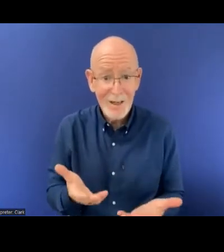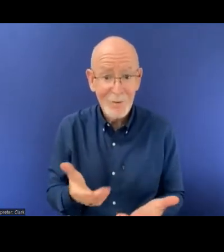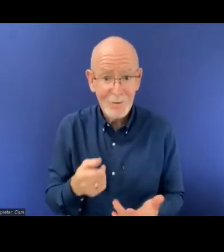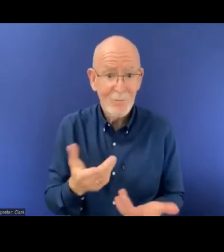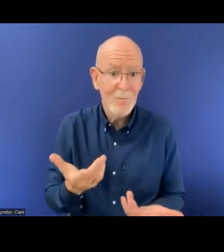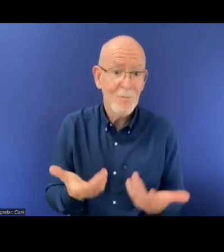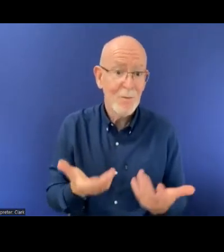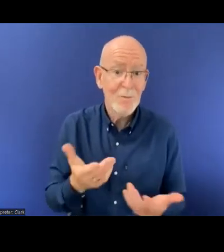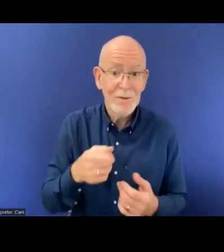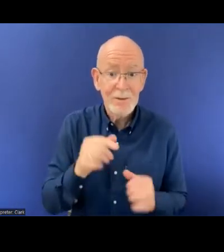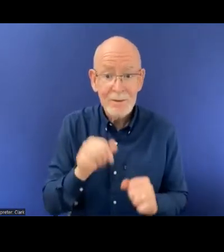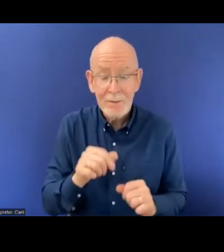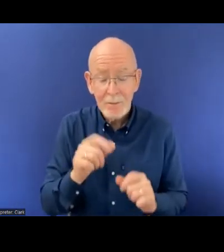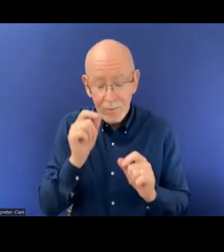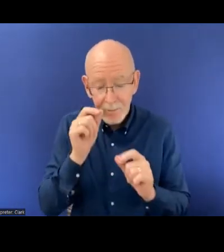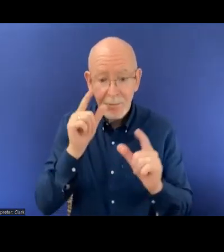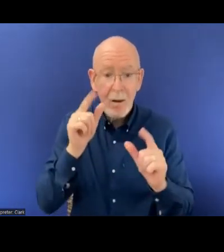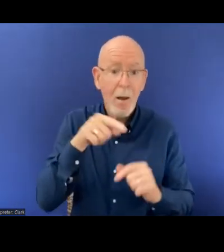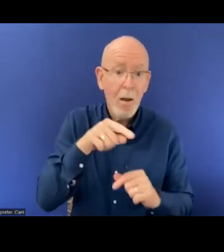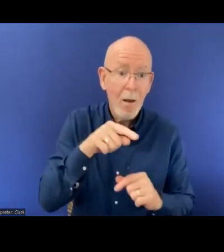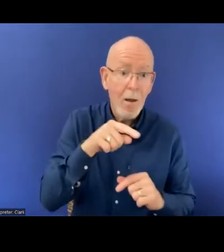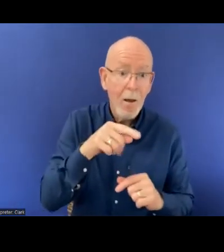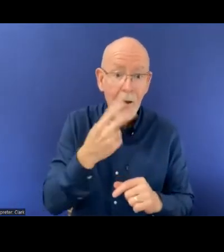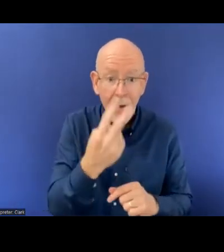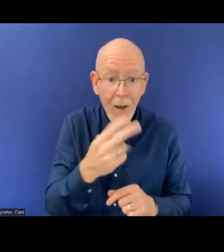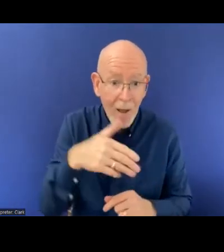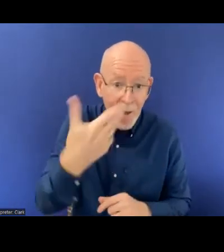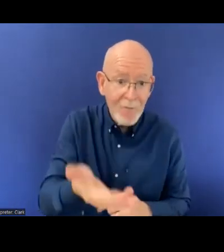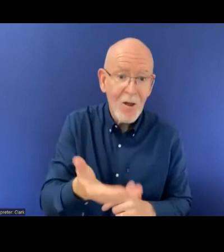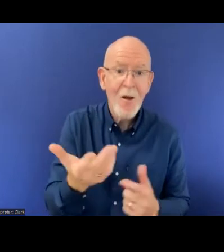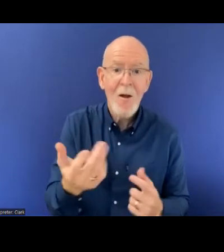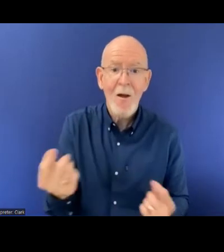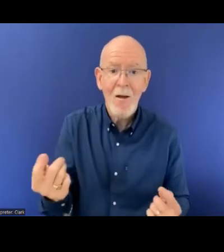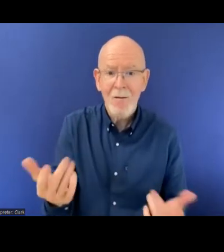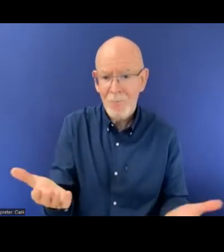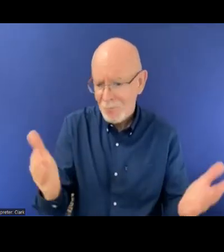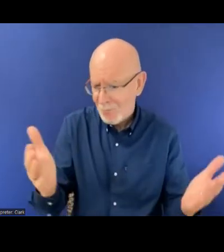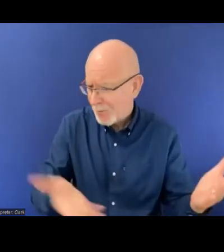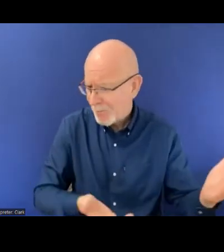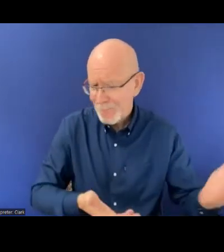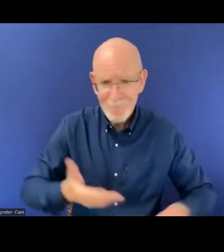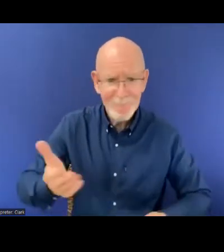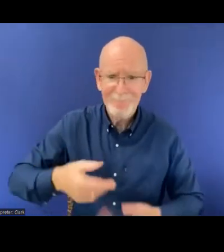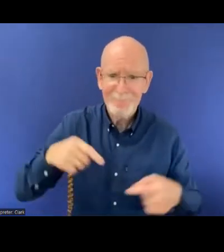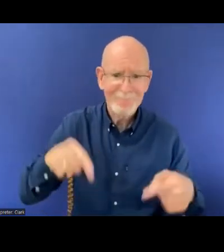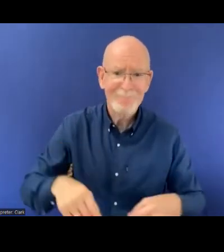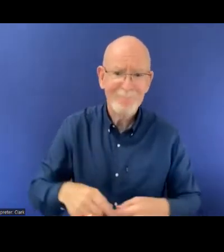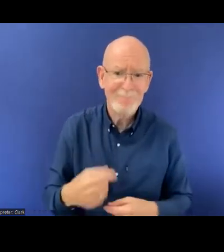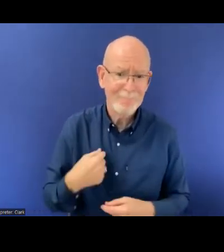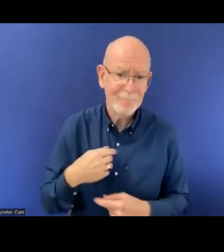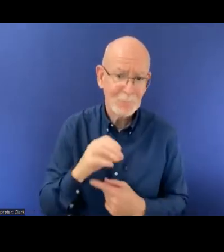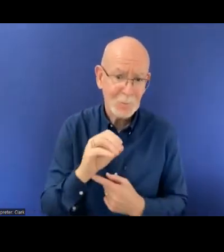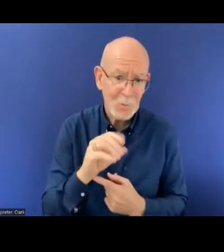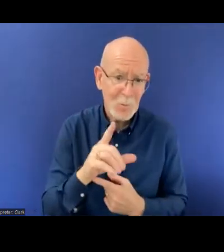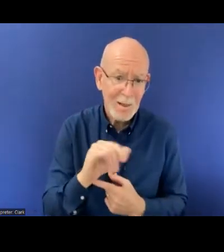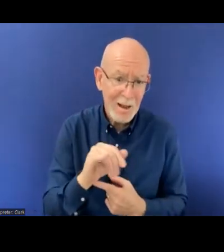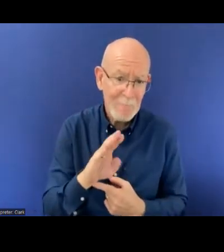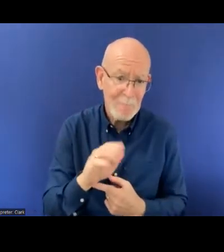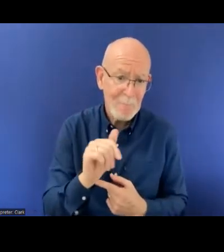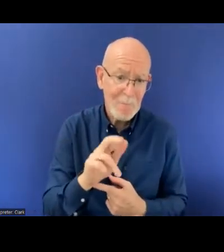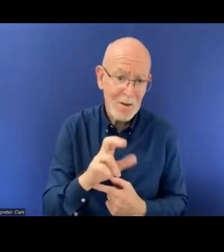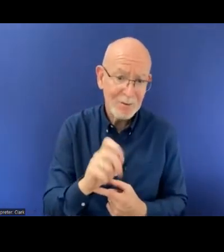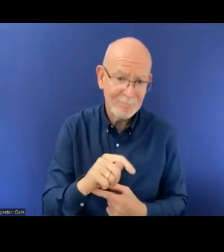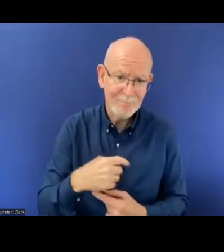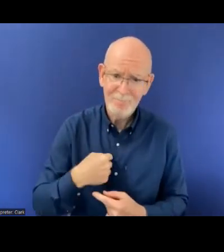my heart. I was out in Dubai with the remarkable gathering under the auspices of the IAPB just a few months ago,